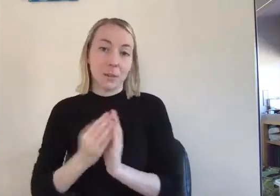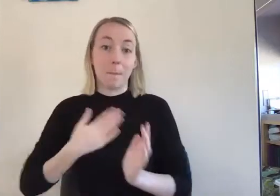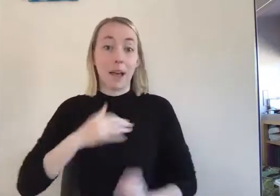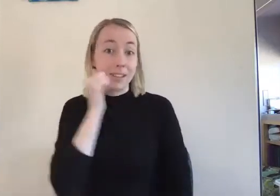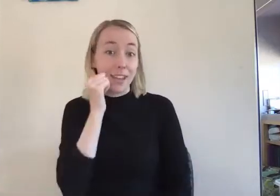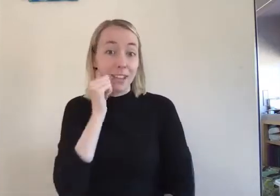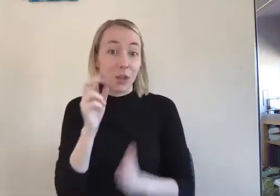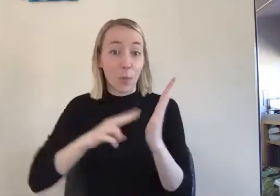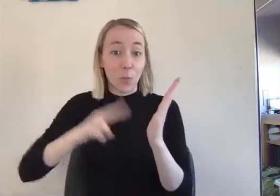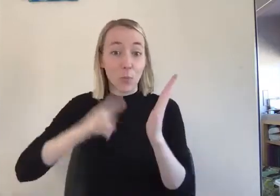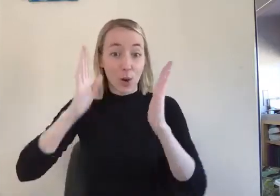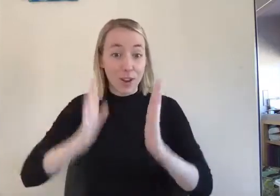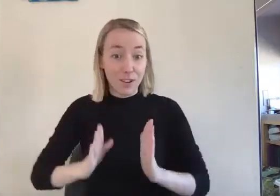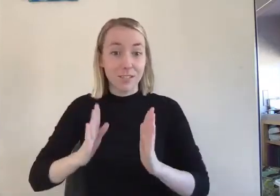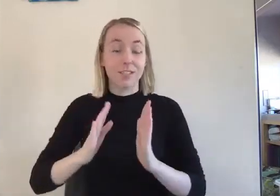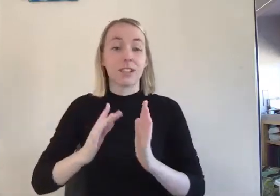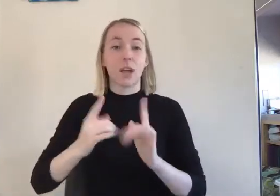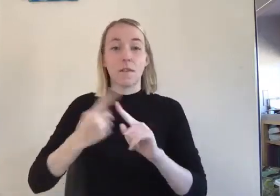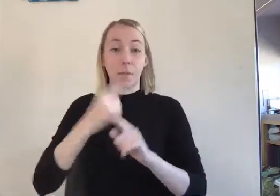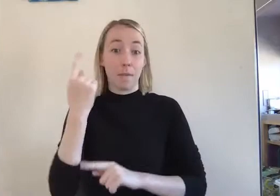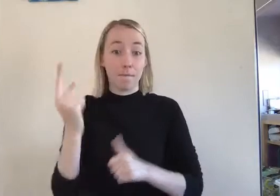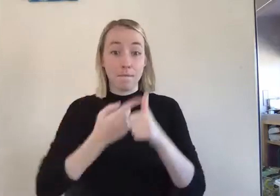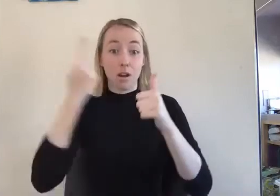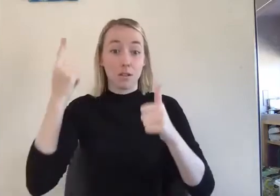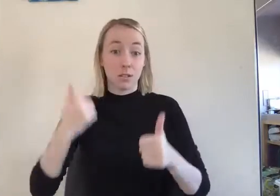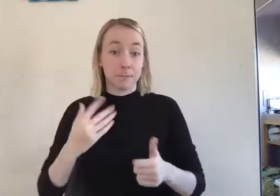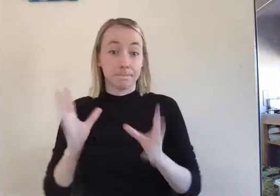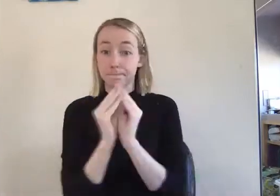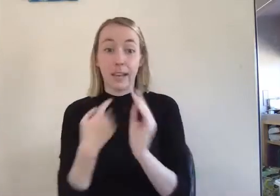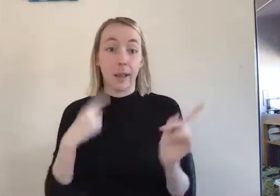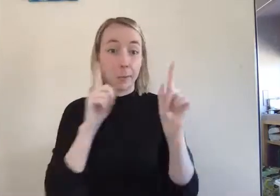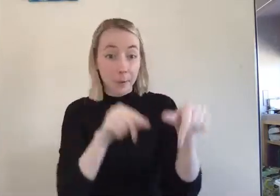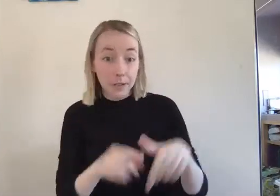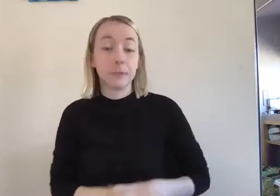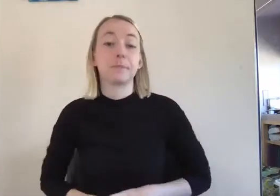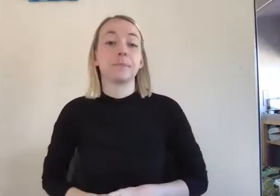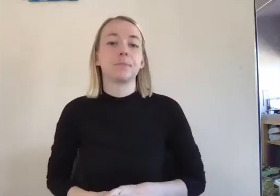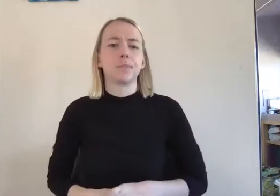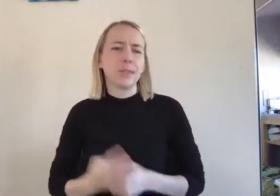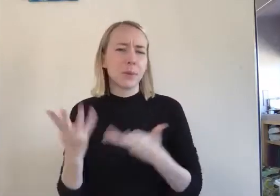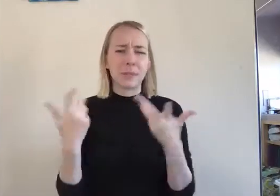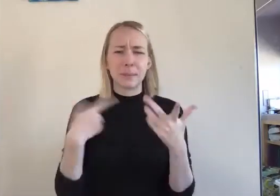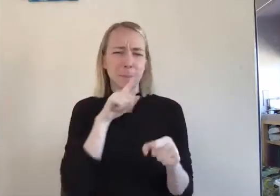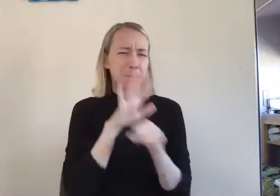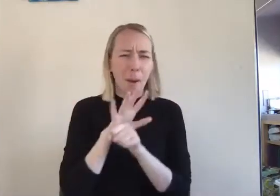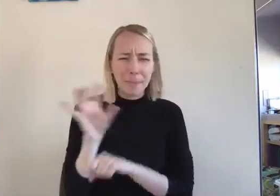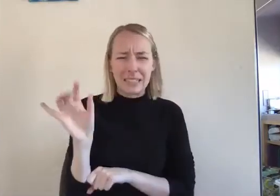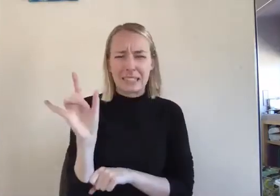all my daily readers are from that one first convention I went to. And so there was some kind of promise